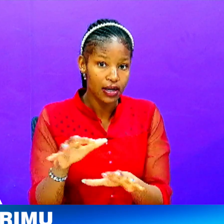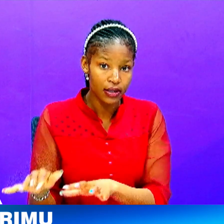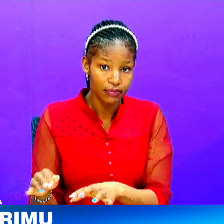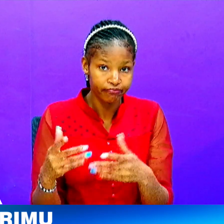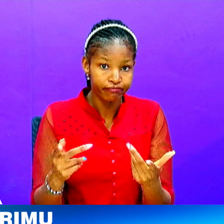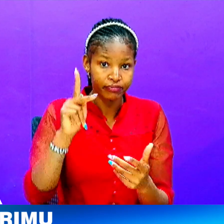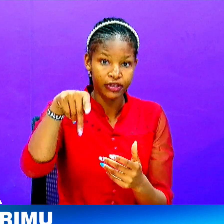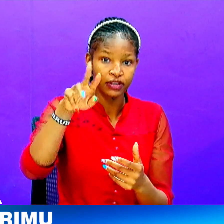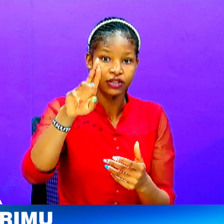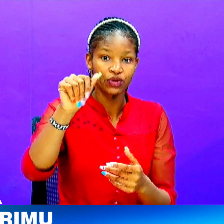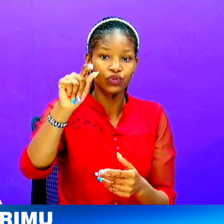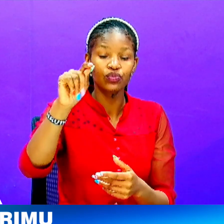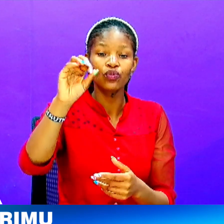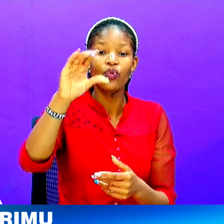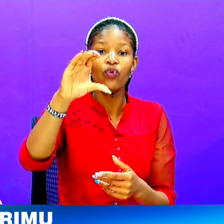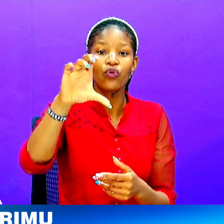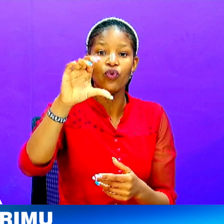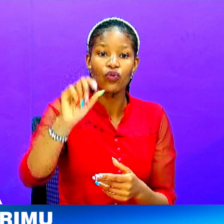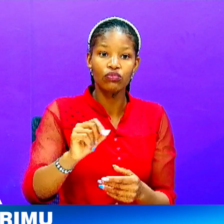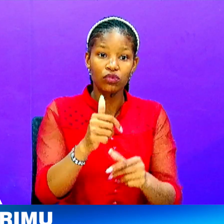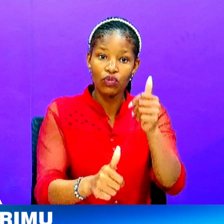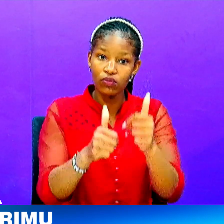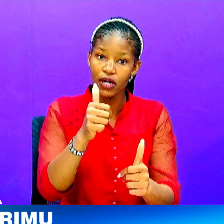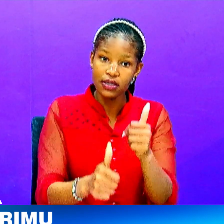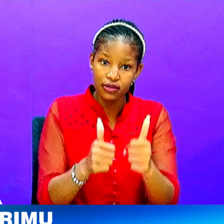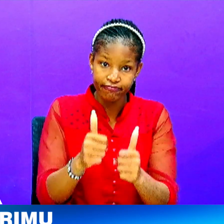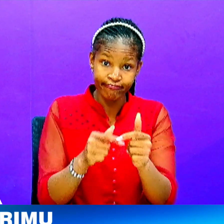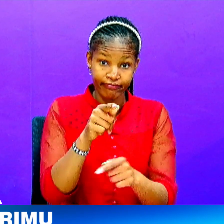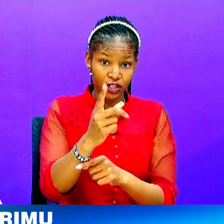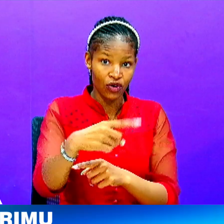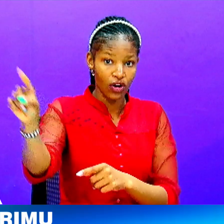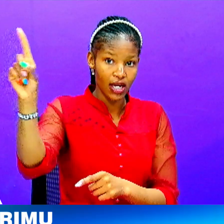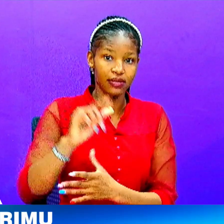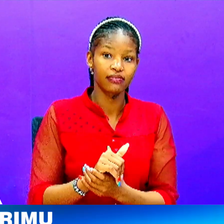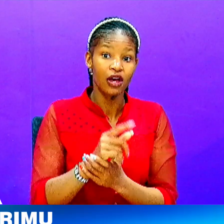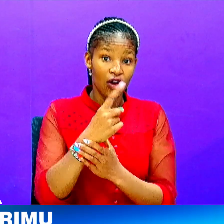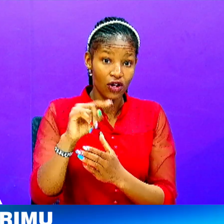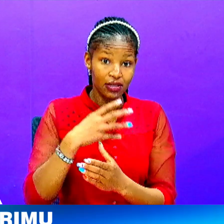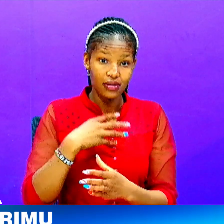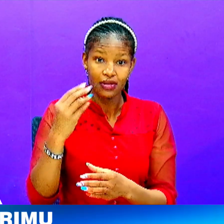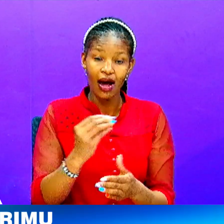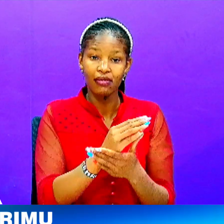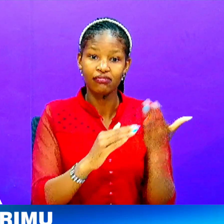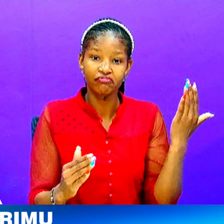which guarantees the right of establishments and non-discrimination